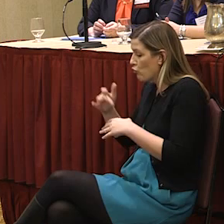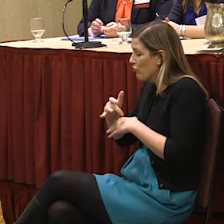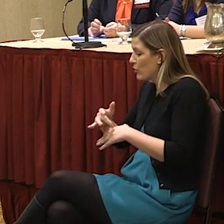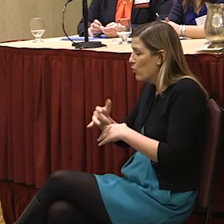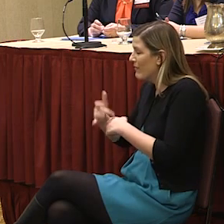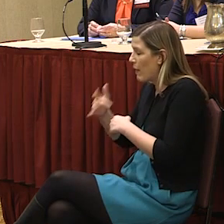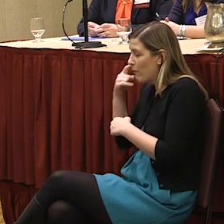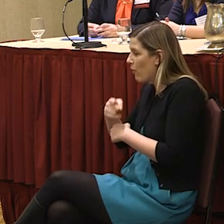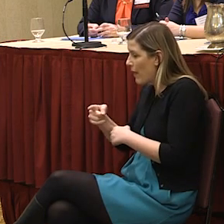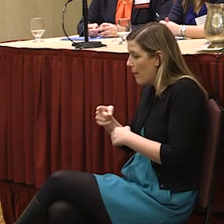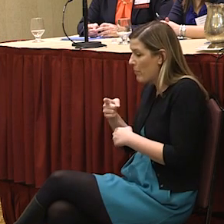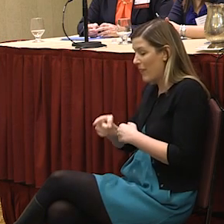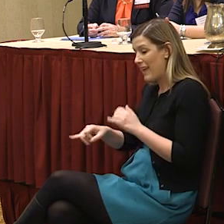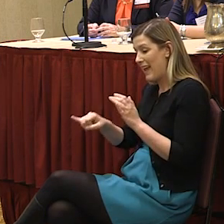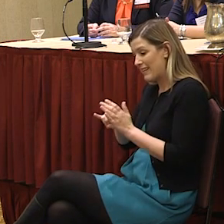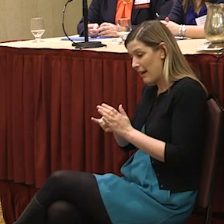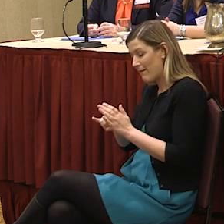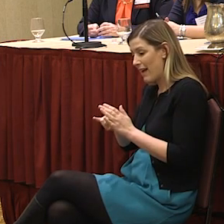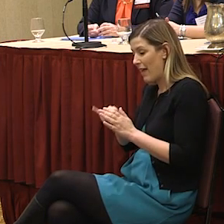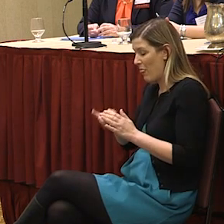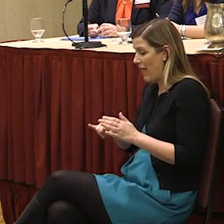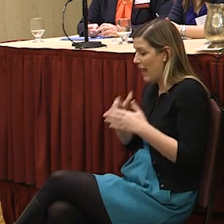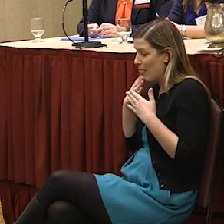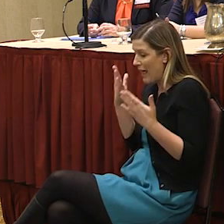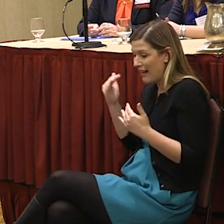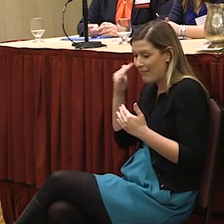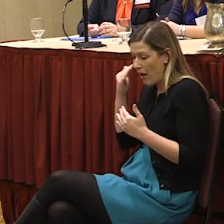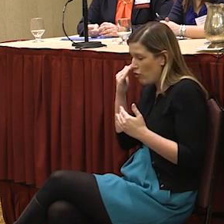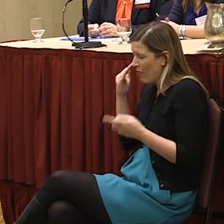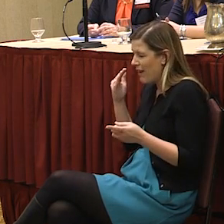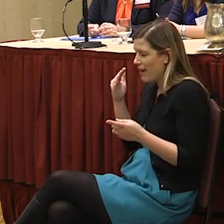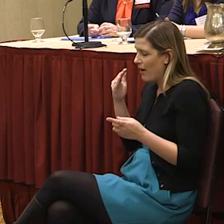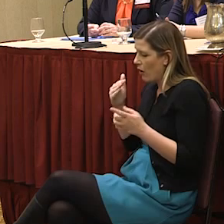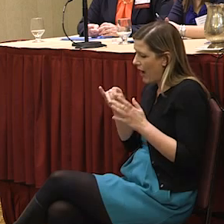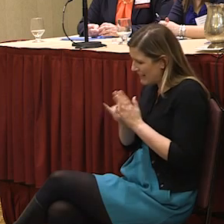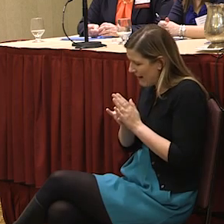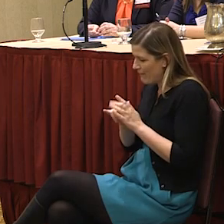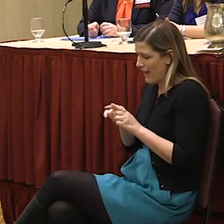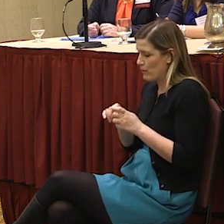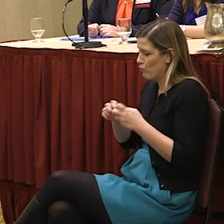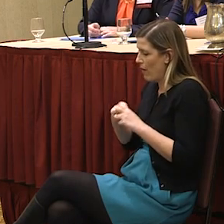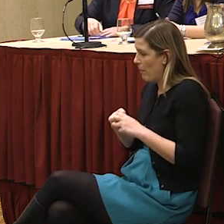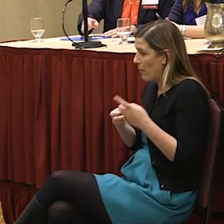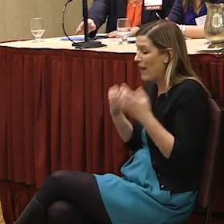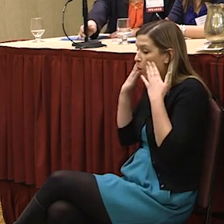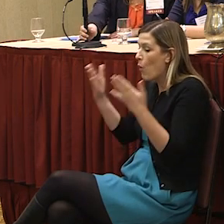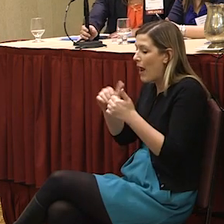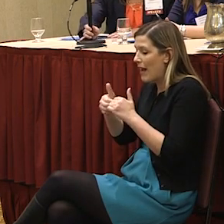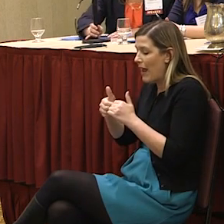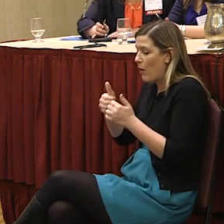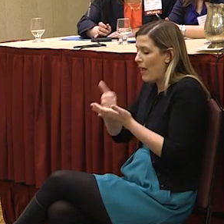And they identify the lack of knowledge oftentimes as they don't know how to help themselves.